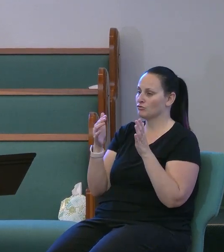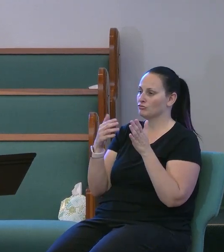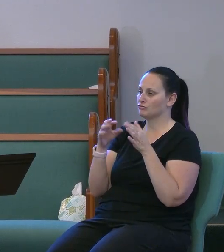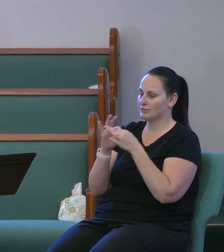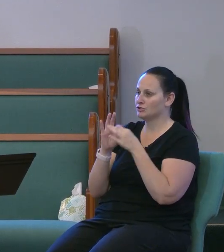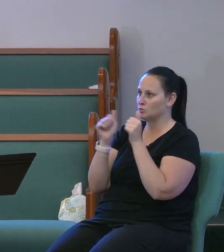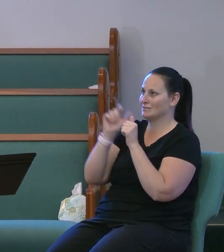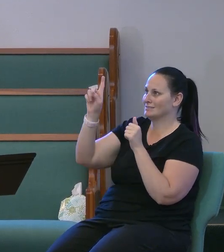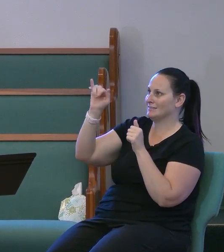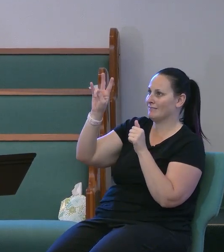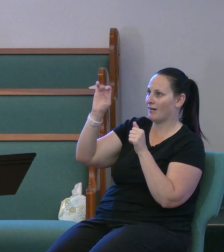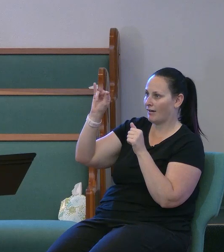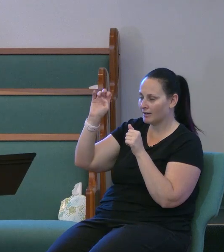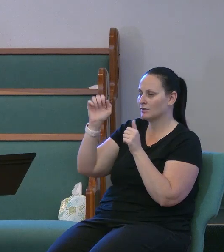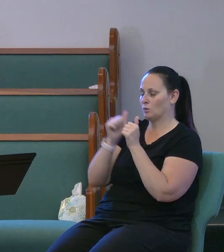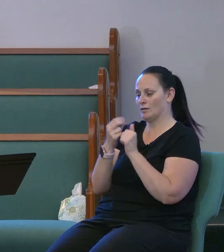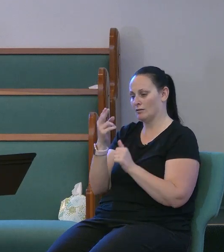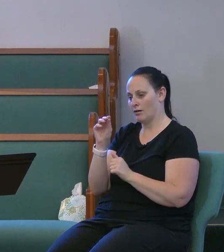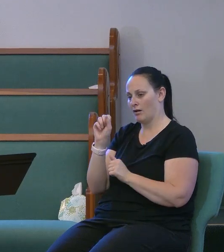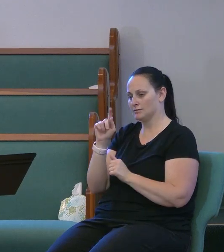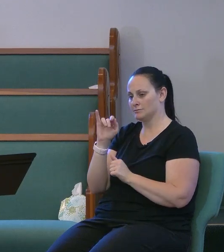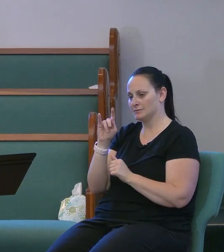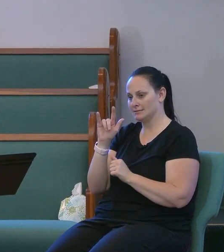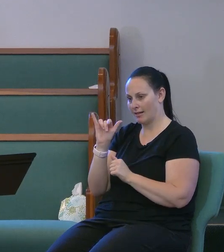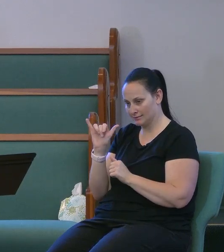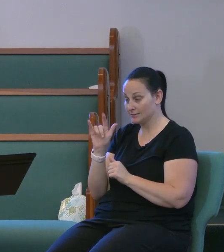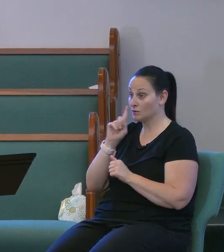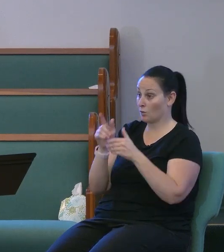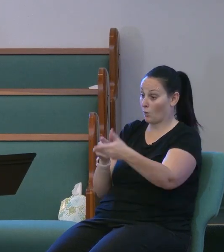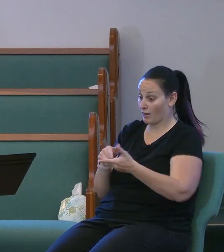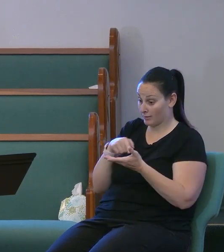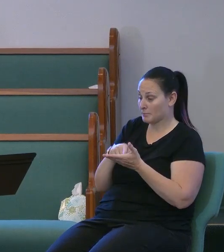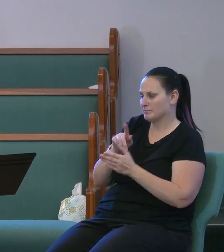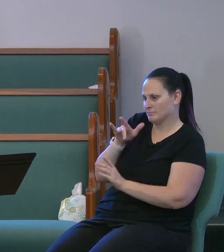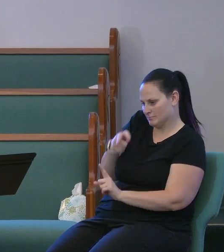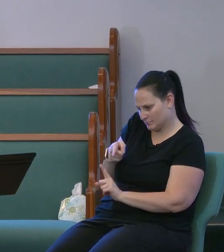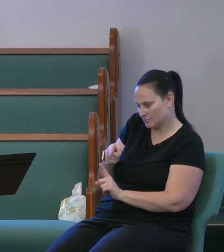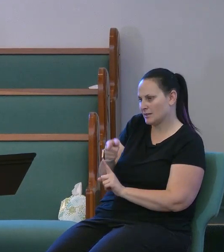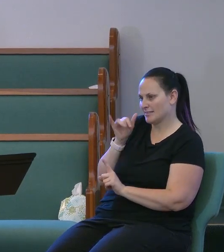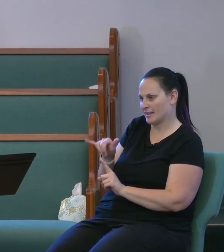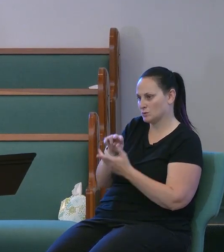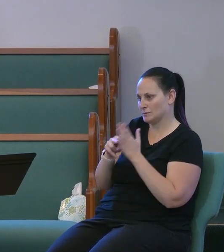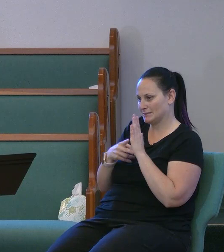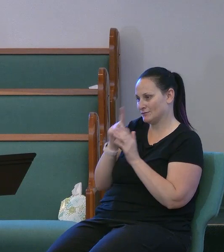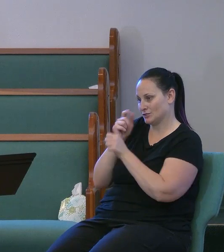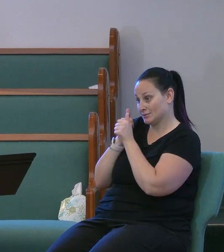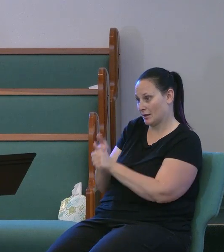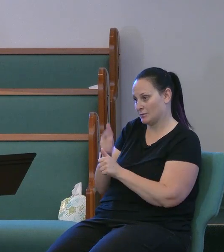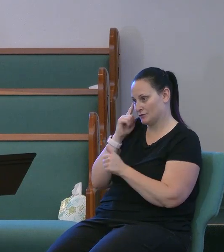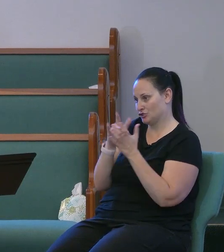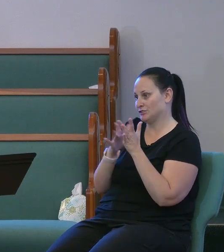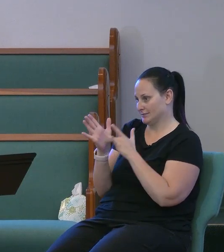with hospitality, and welcome is at the core of what it means to be a disciple of